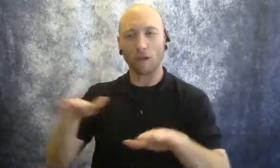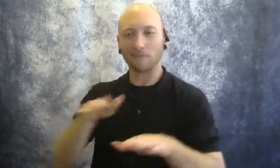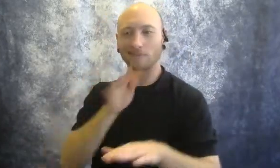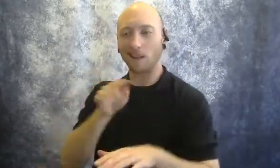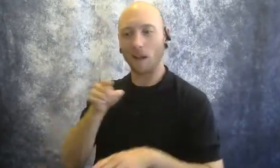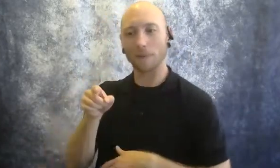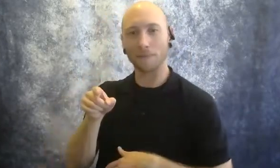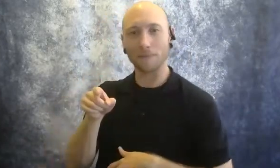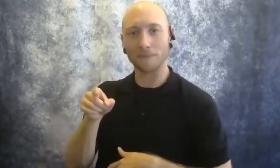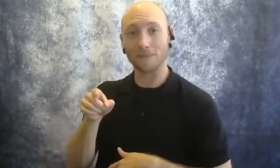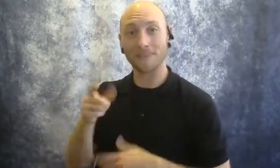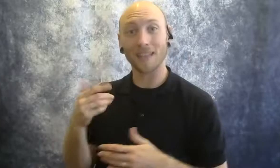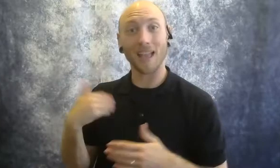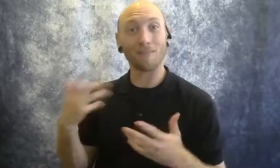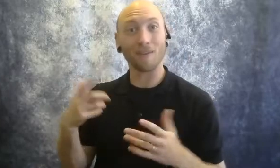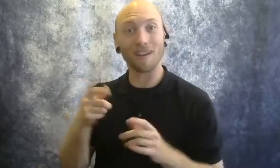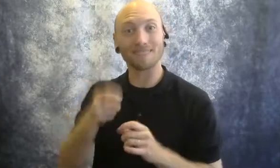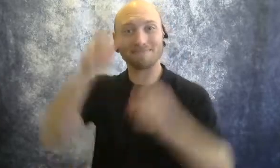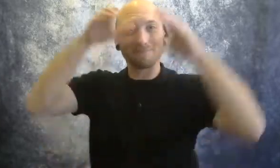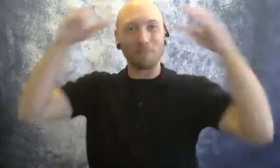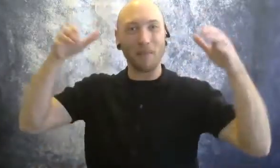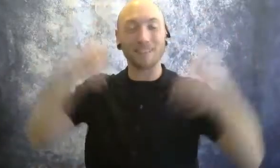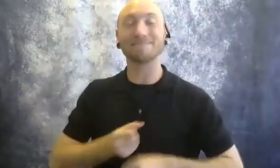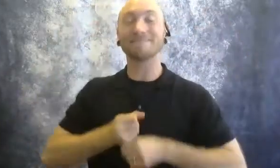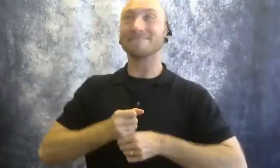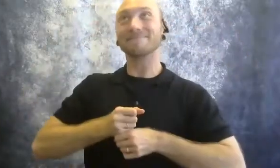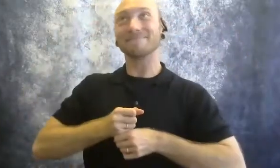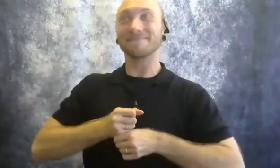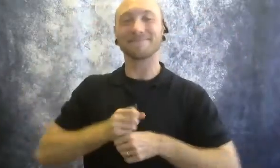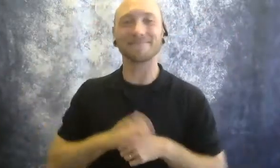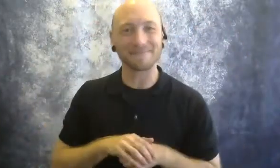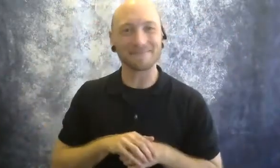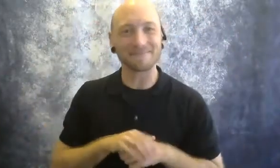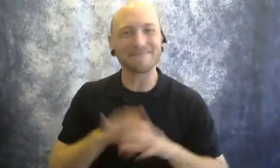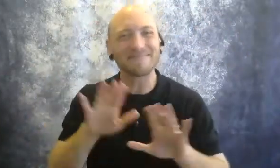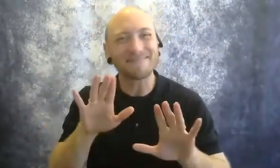others. A 9-year-old child had brought an umbrella.